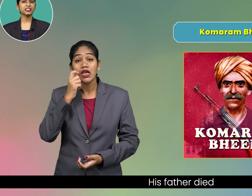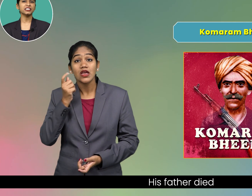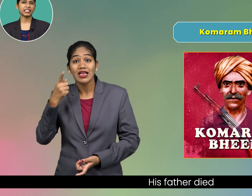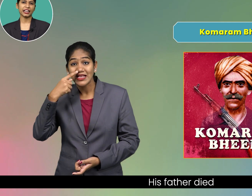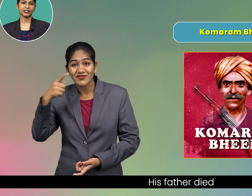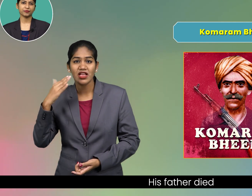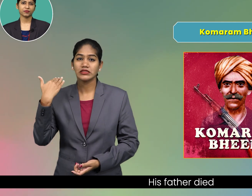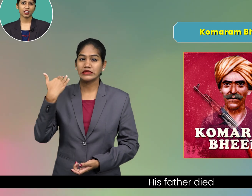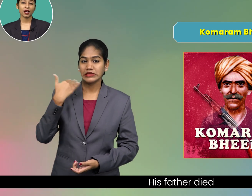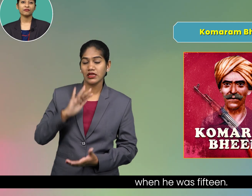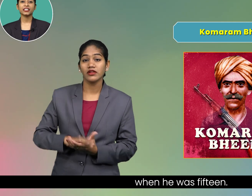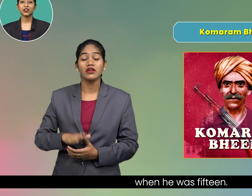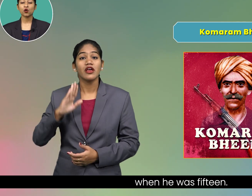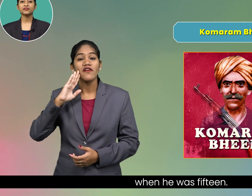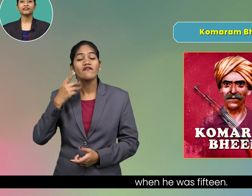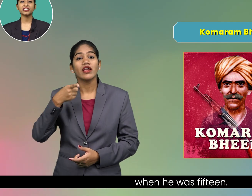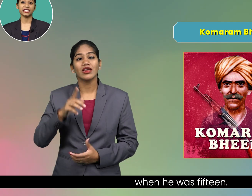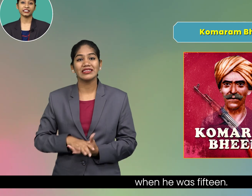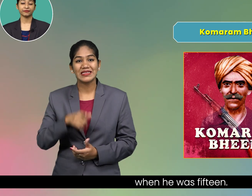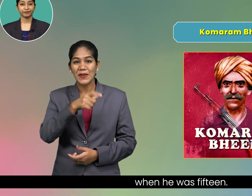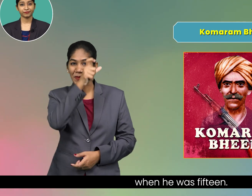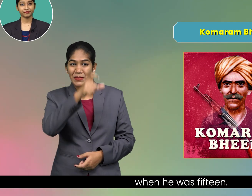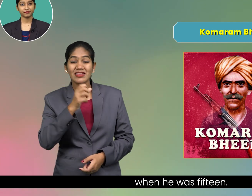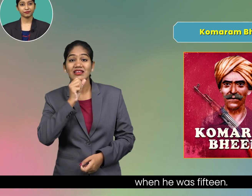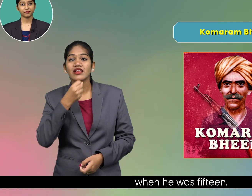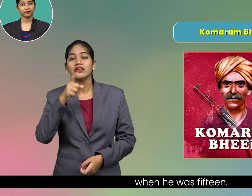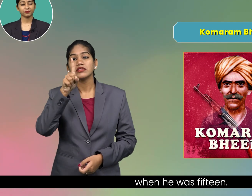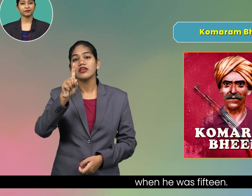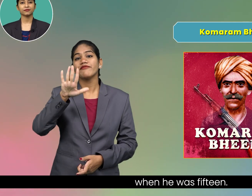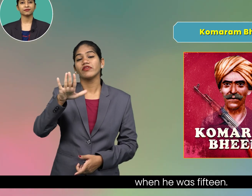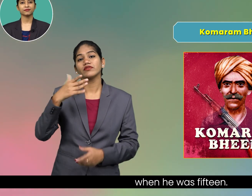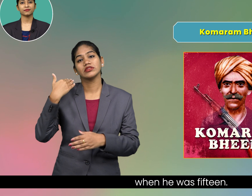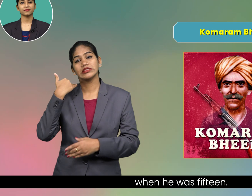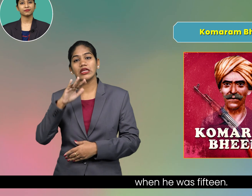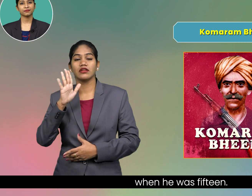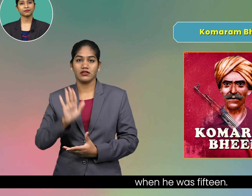His father died when he was 15.